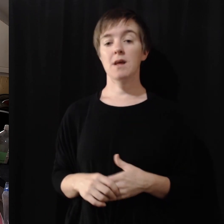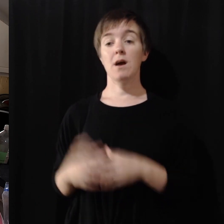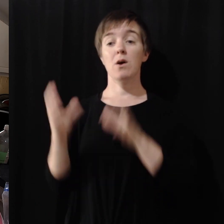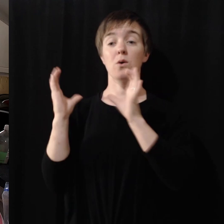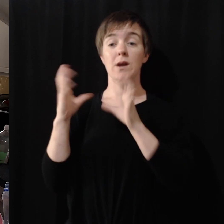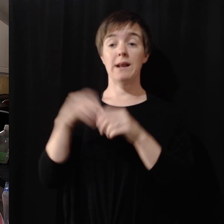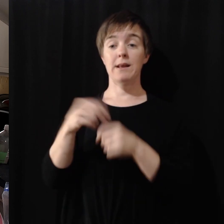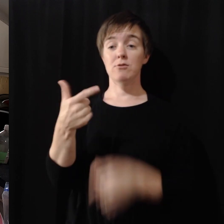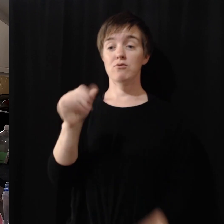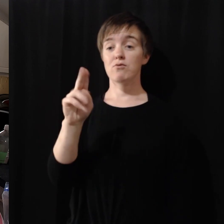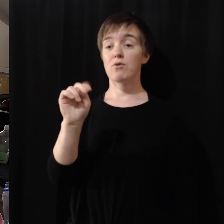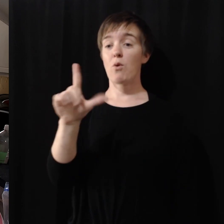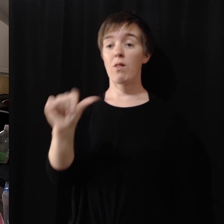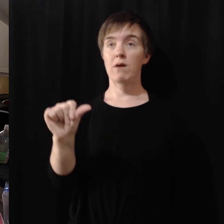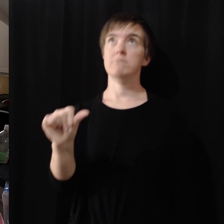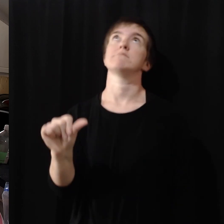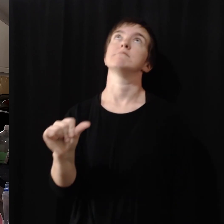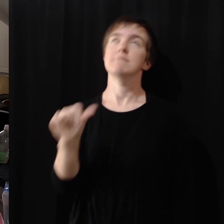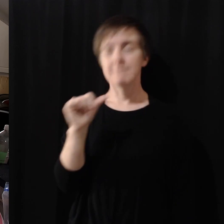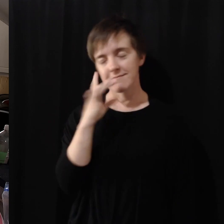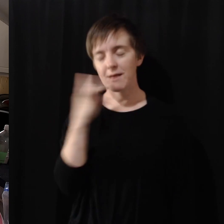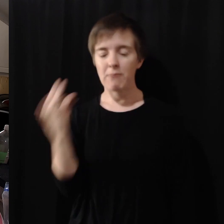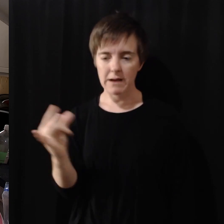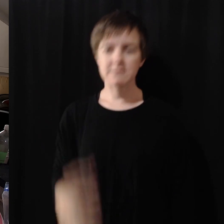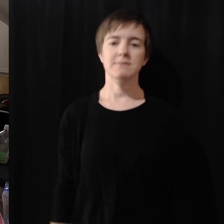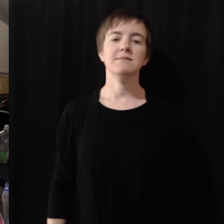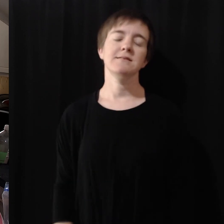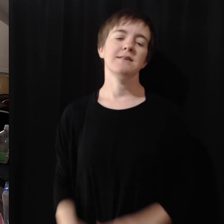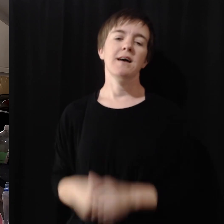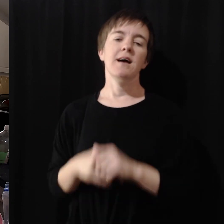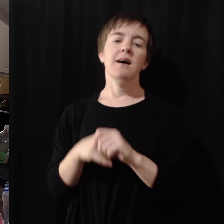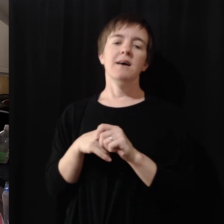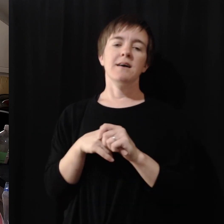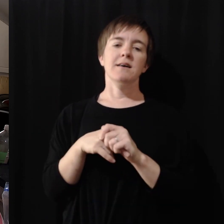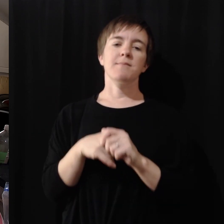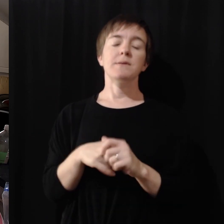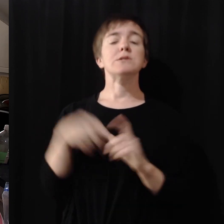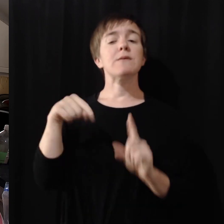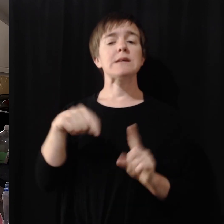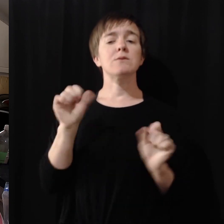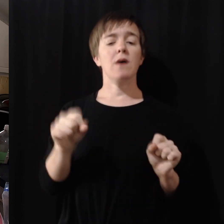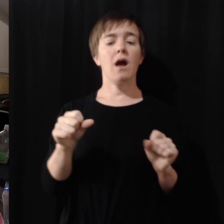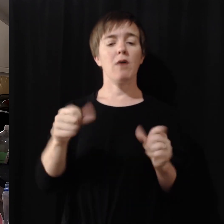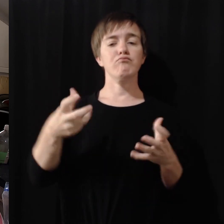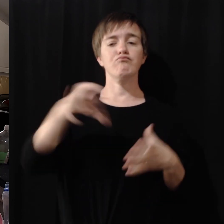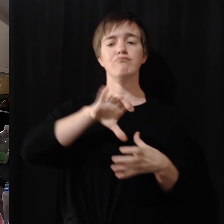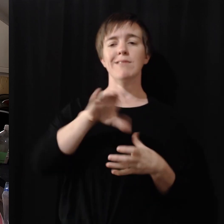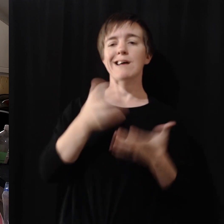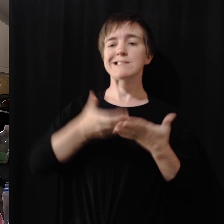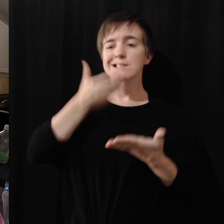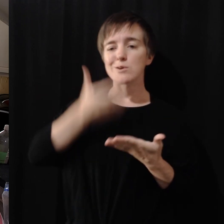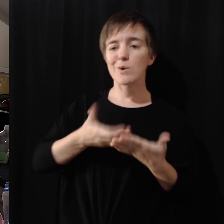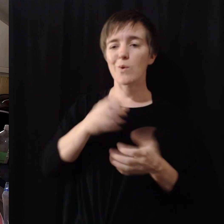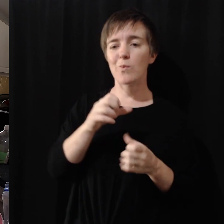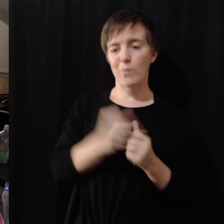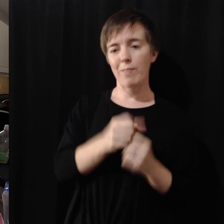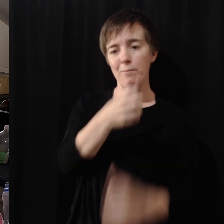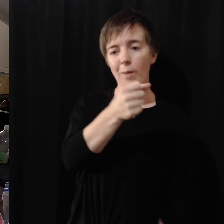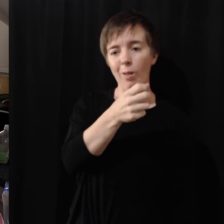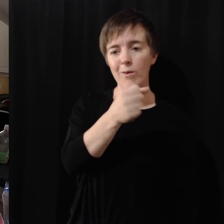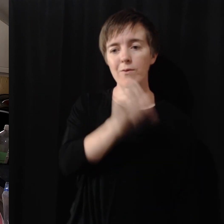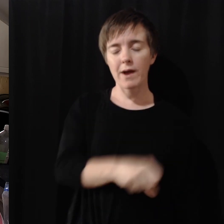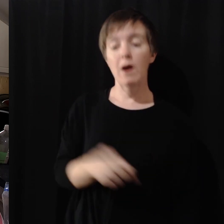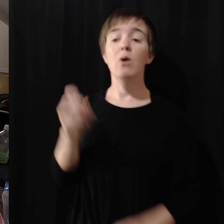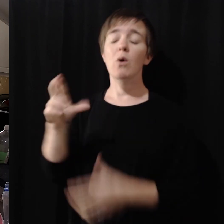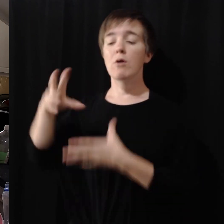Having coconut in your granola, oh, the best. Anyway, so this granola, you can eat it with milk, like cereal. We like to